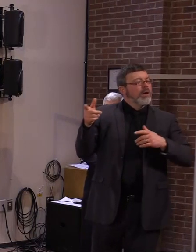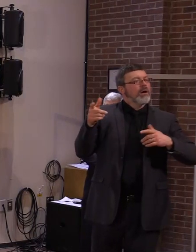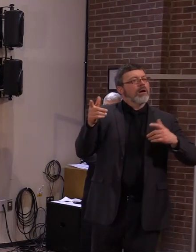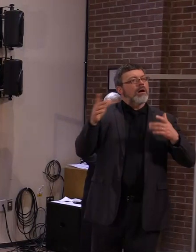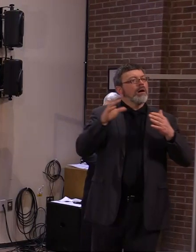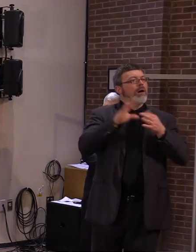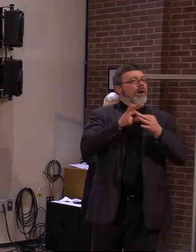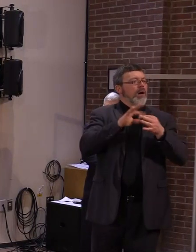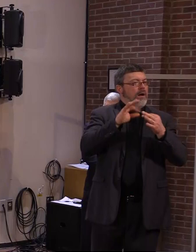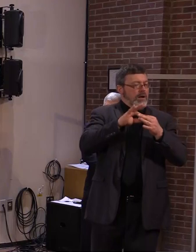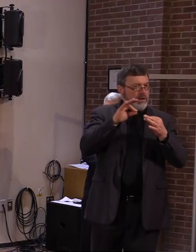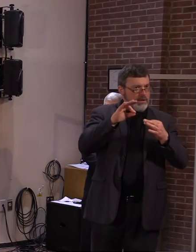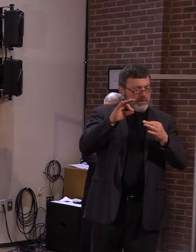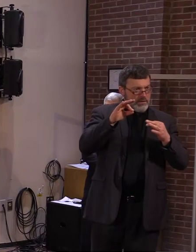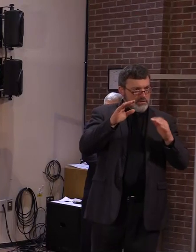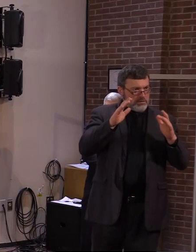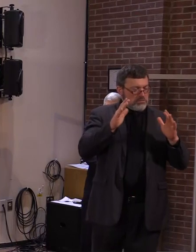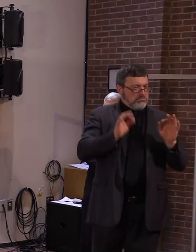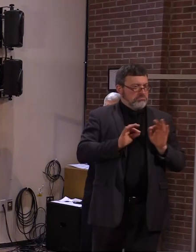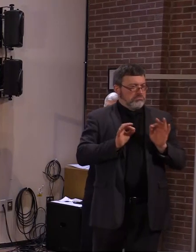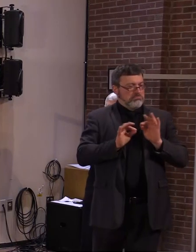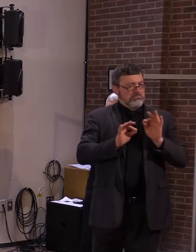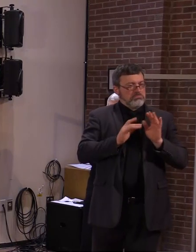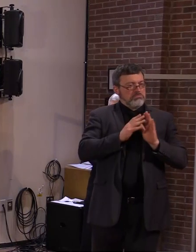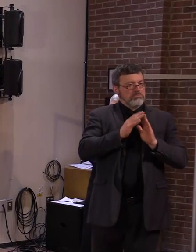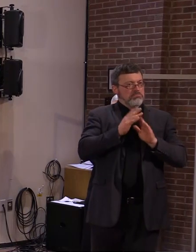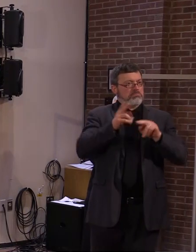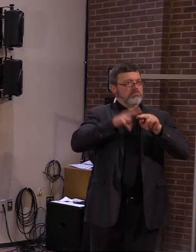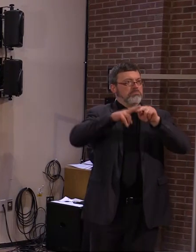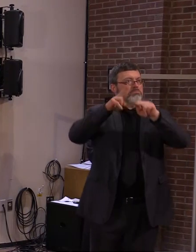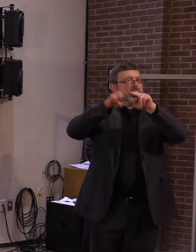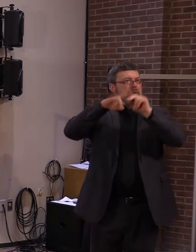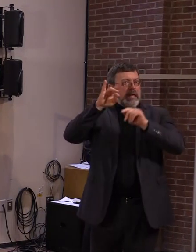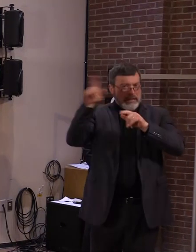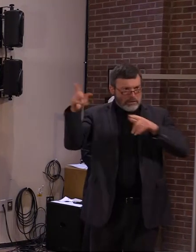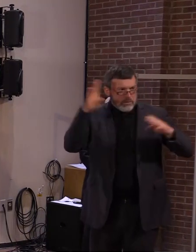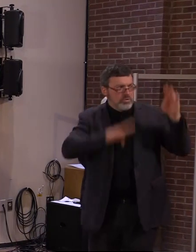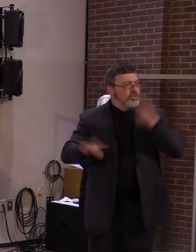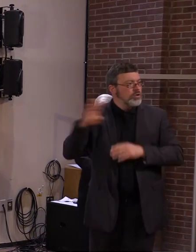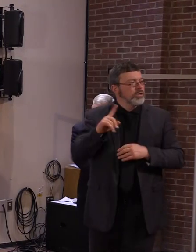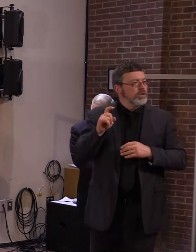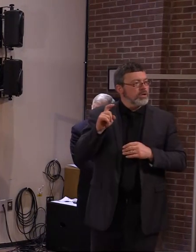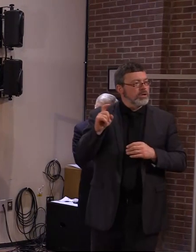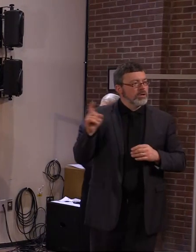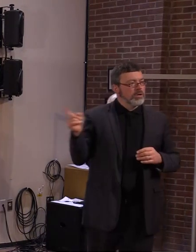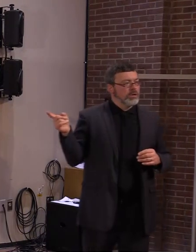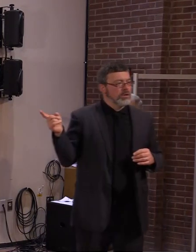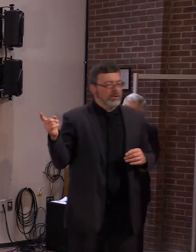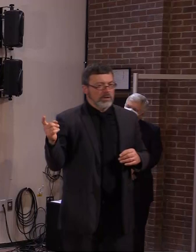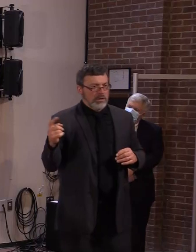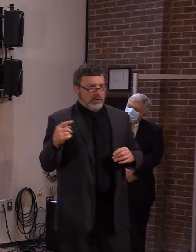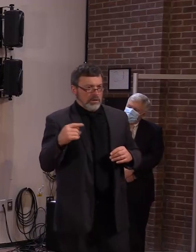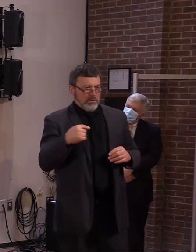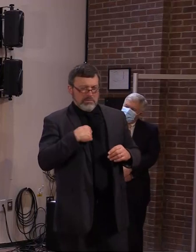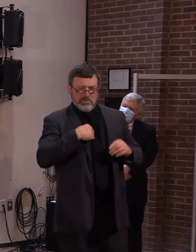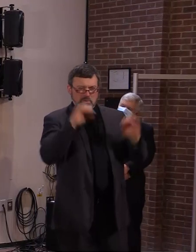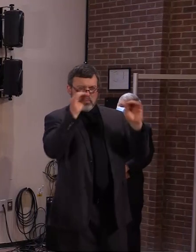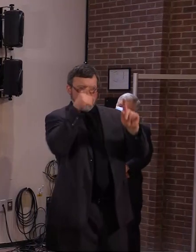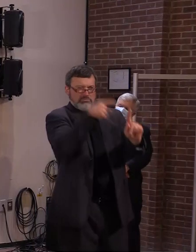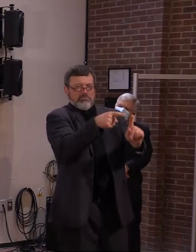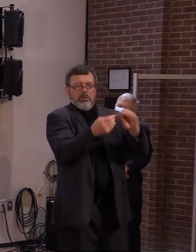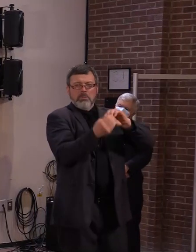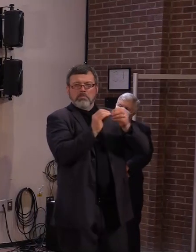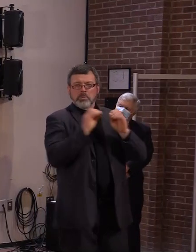we didn't say that that was the benchmark, and that was when we were going to hit the panic button. When you look at